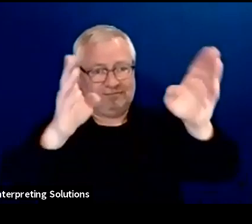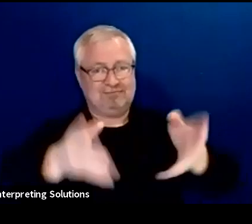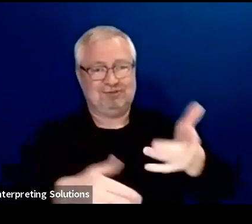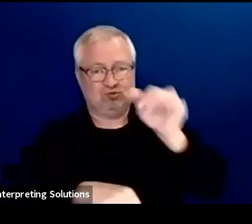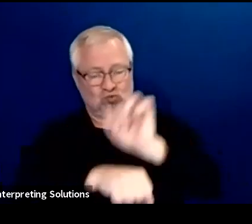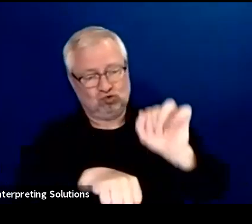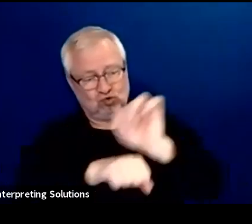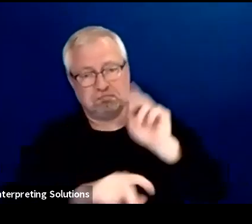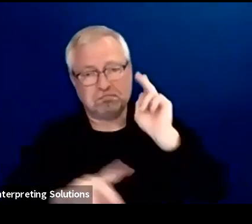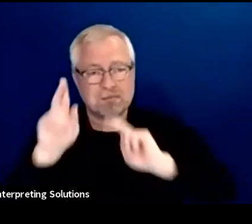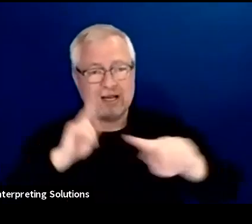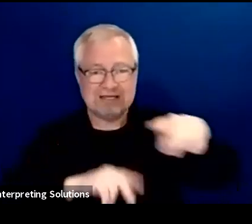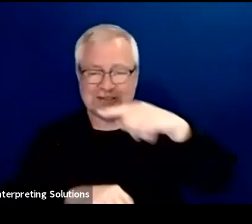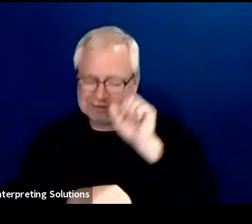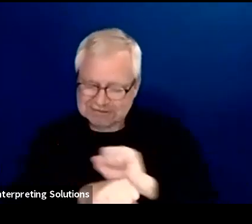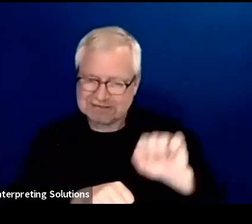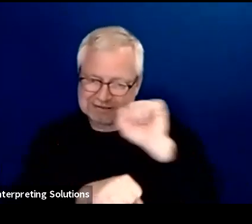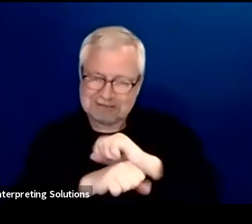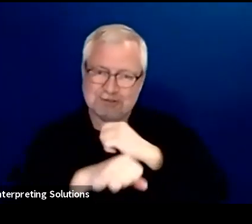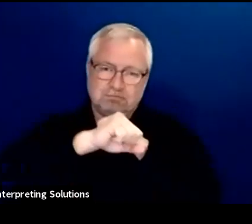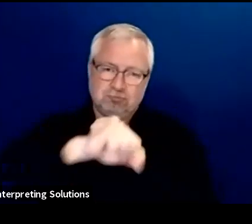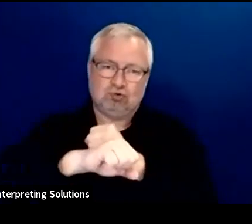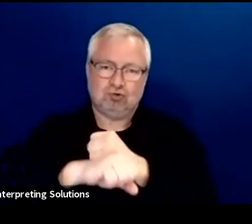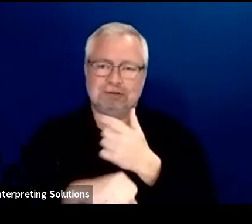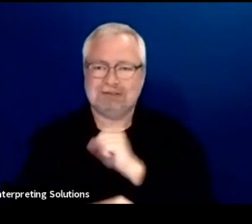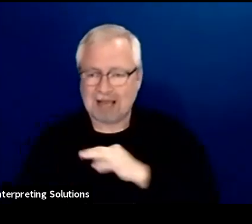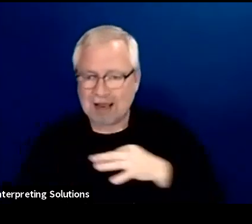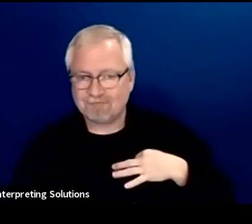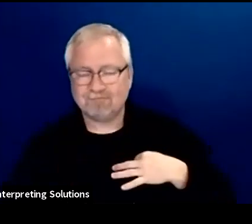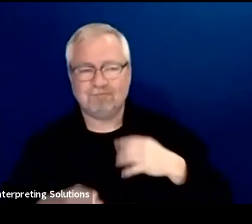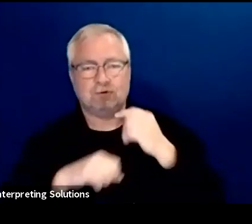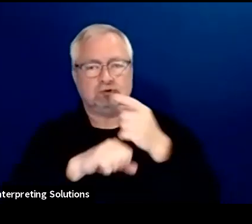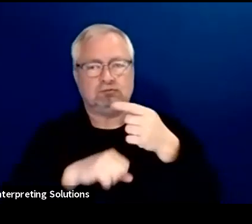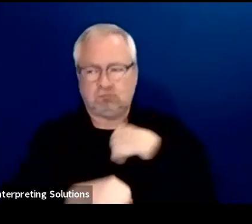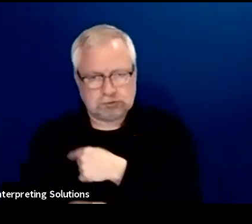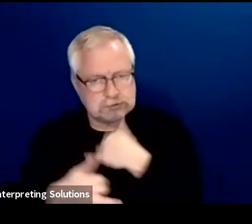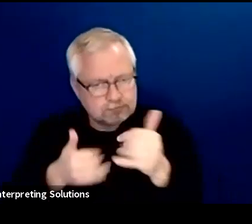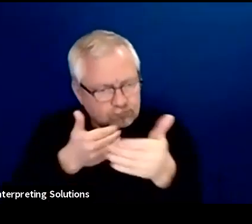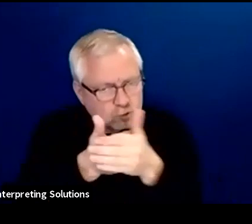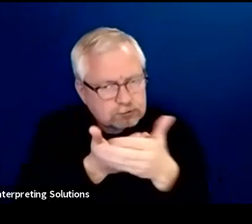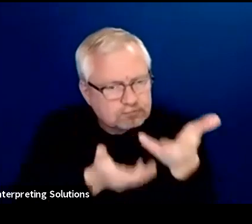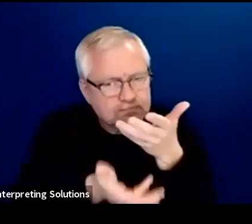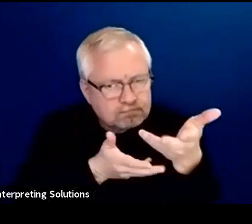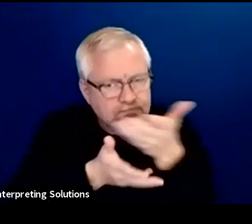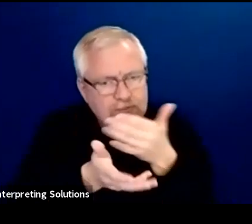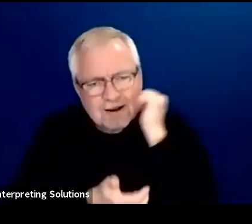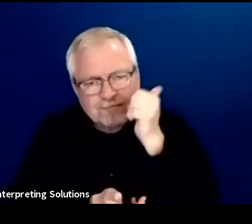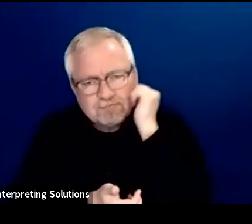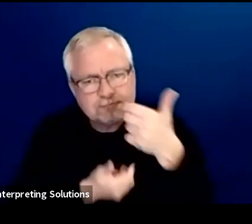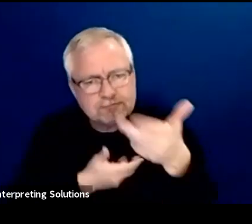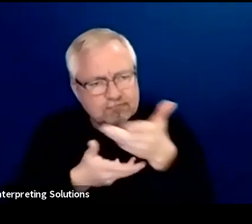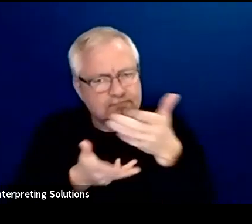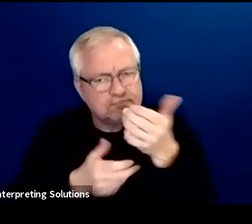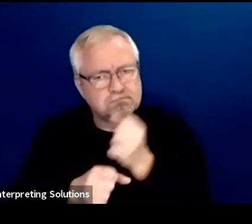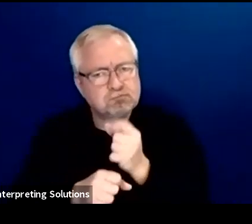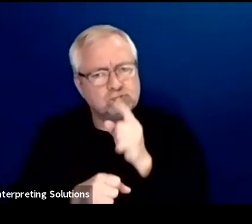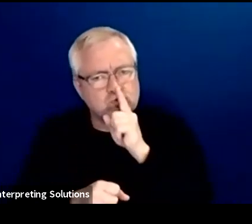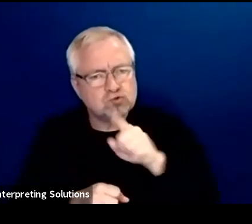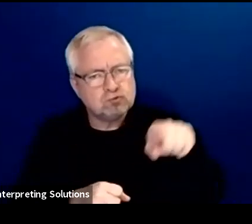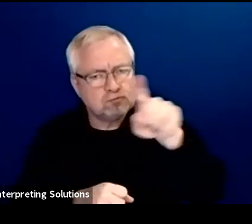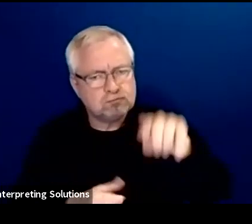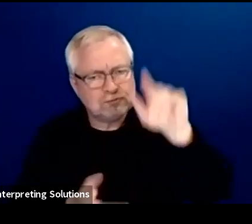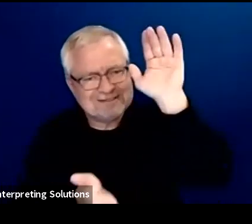their staff. And we continue to work very closely with them to do everything possible to prevent the introduction and spread of the virus. However, with